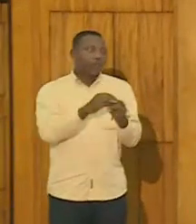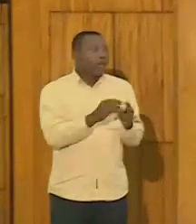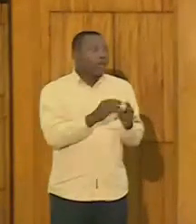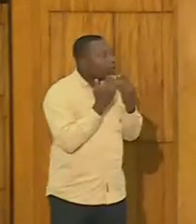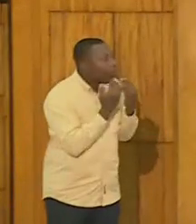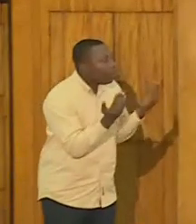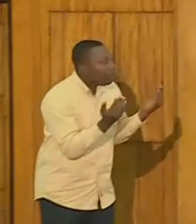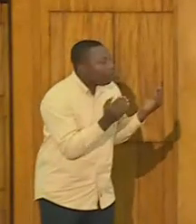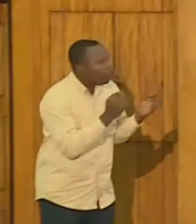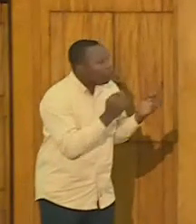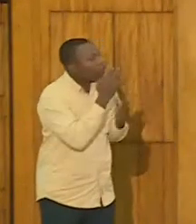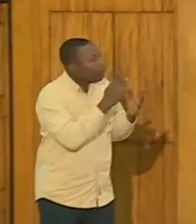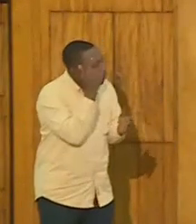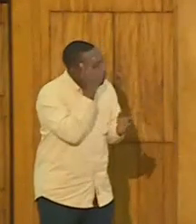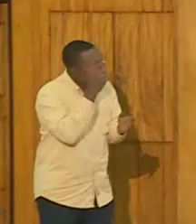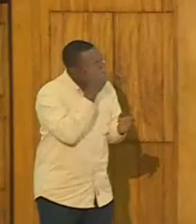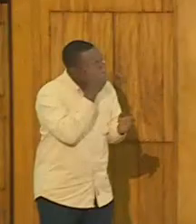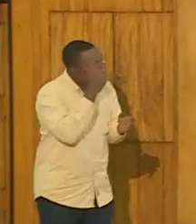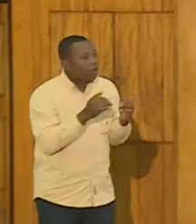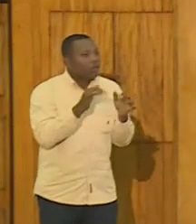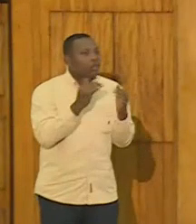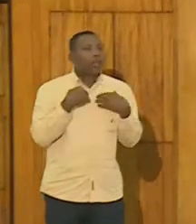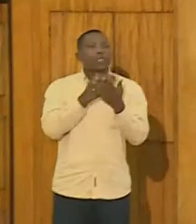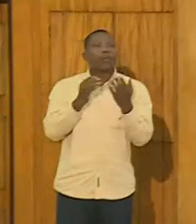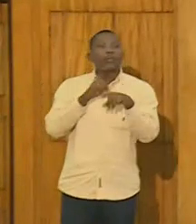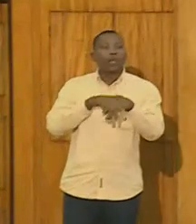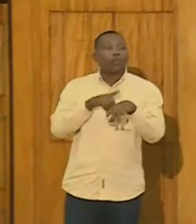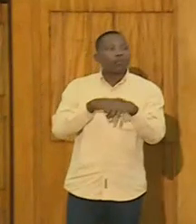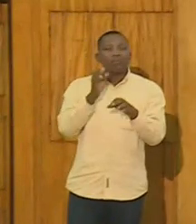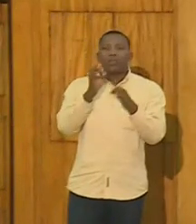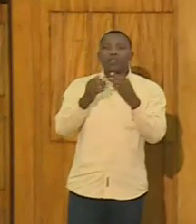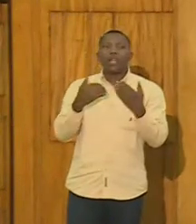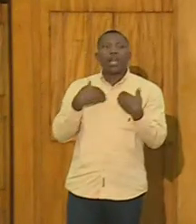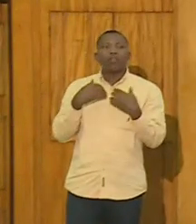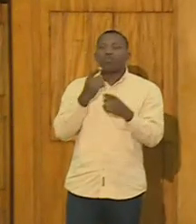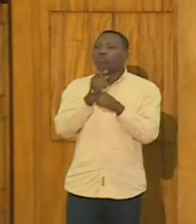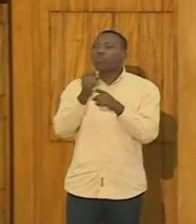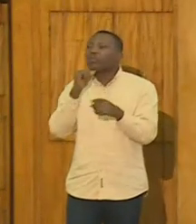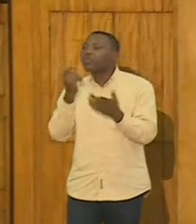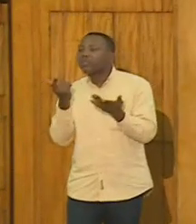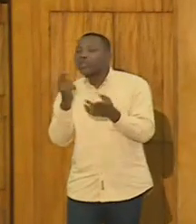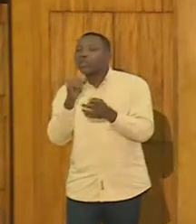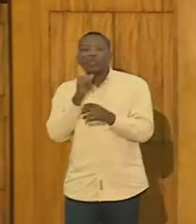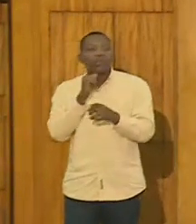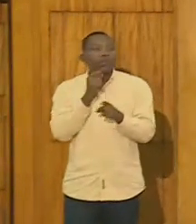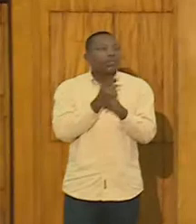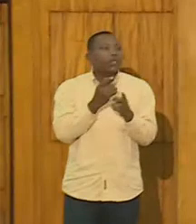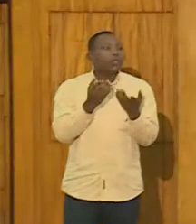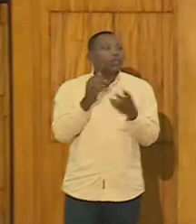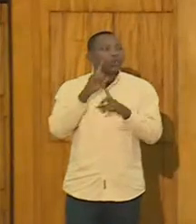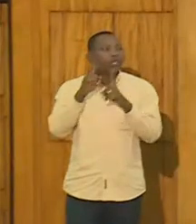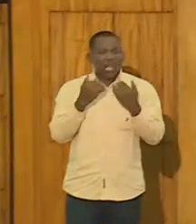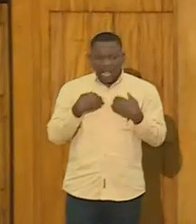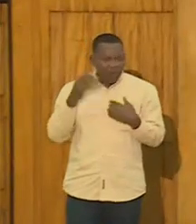you, speakers, for responding. We still have some more time, so please, if there are not just questions, but we've heard very important